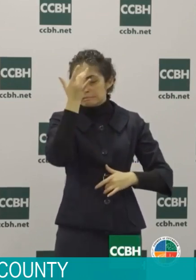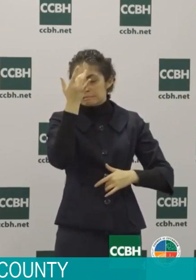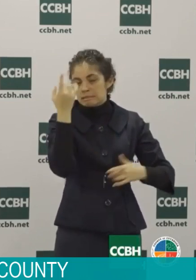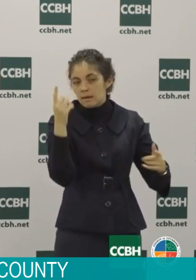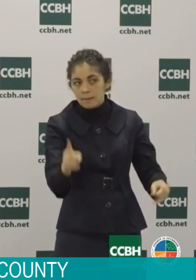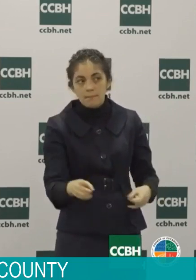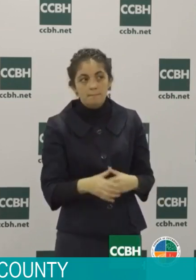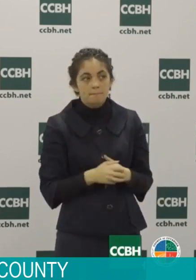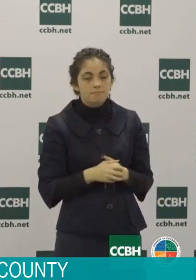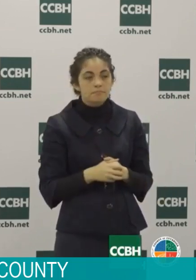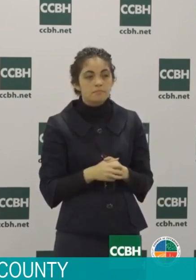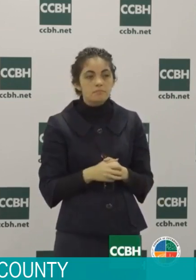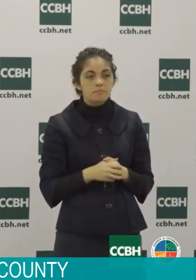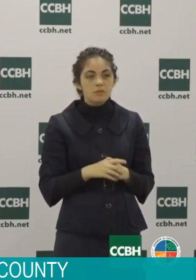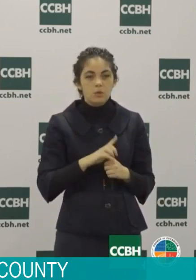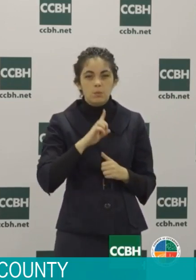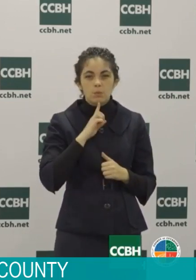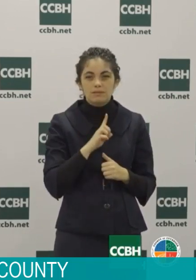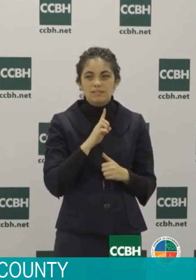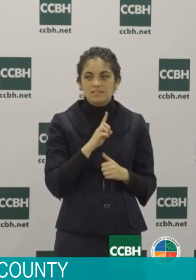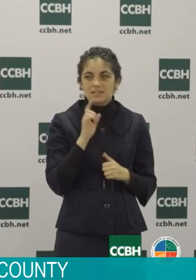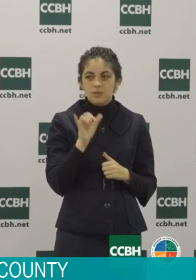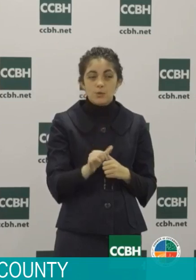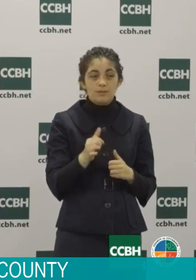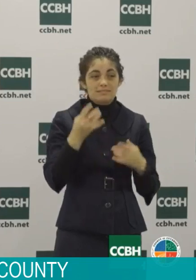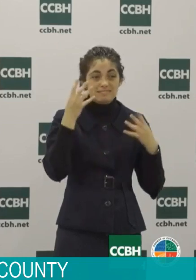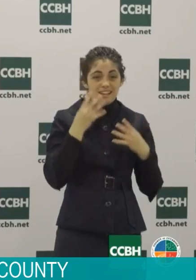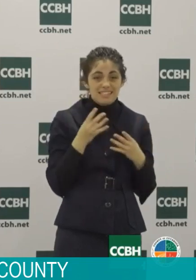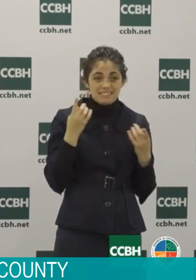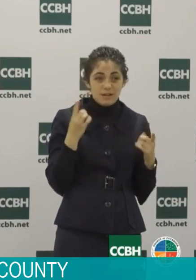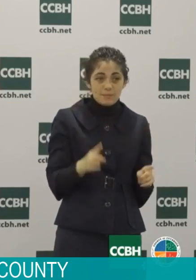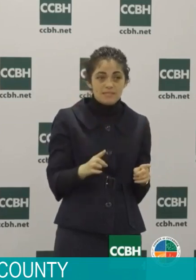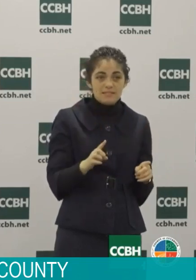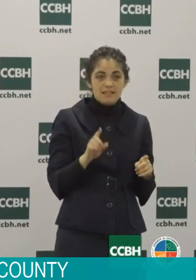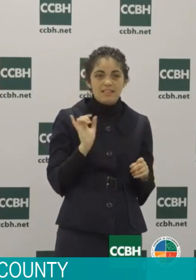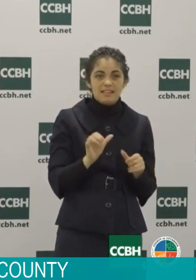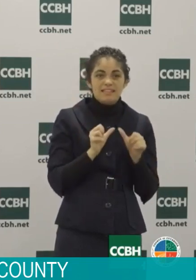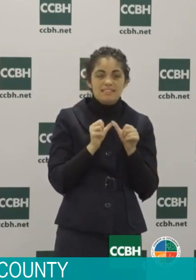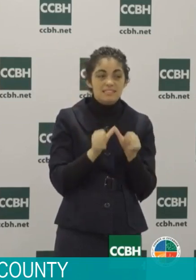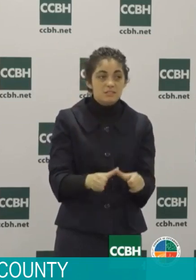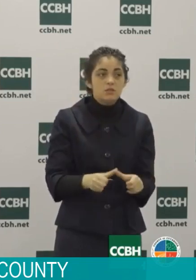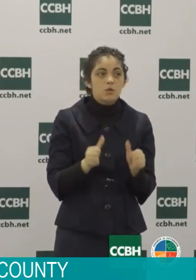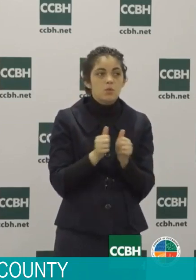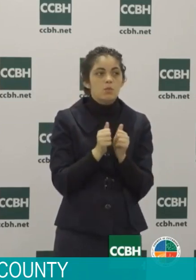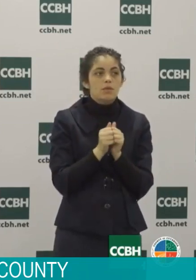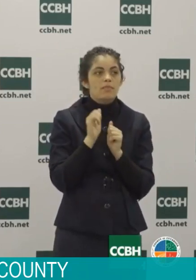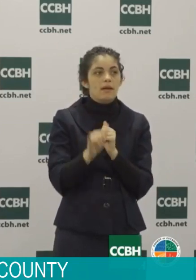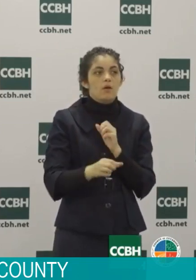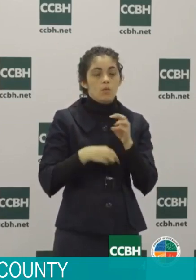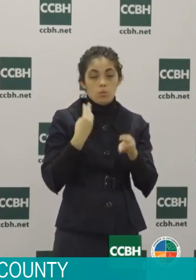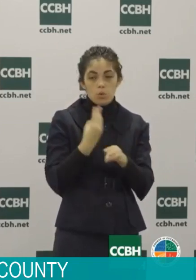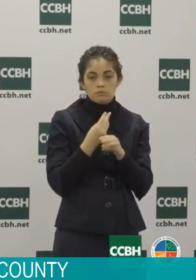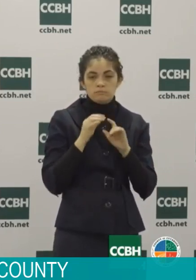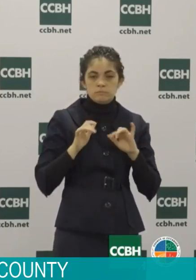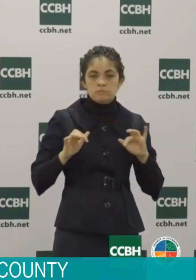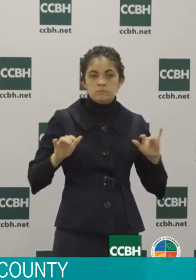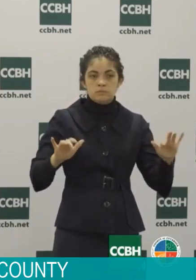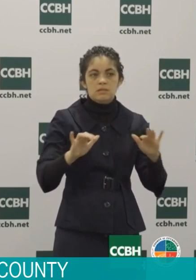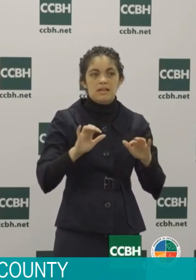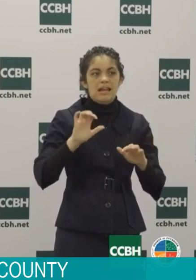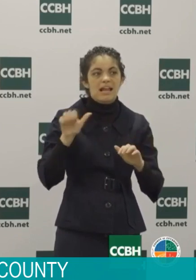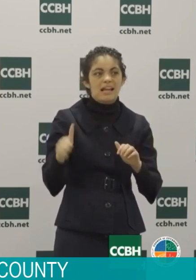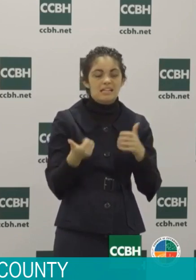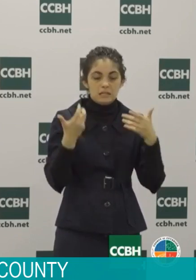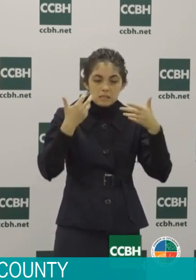those disparities and those inequities carry into a pandemic. Anytime there's an